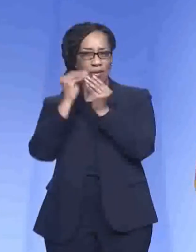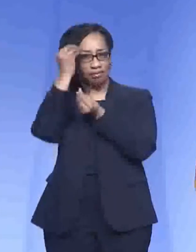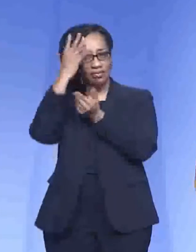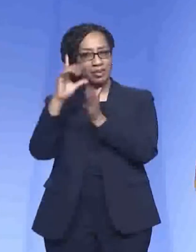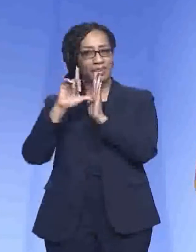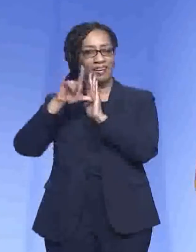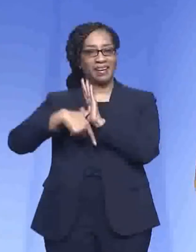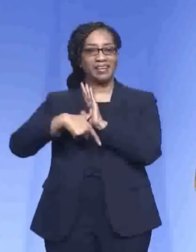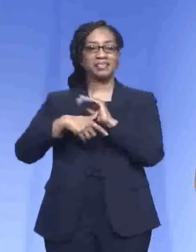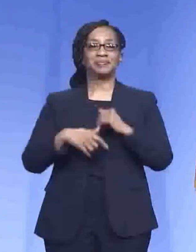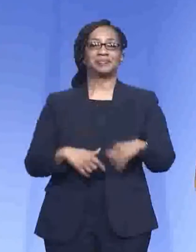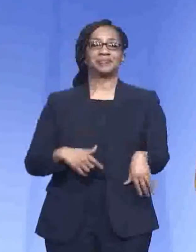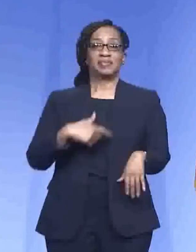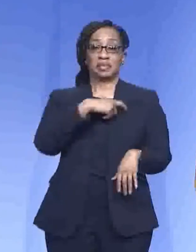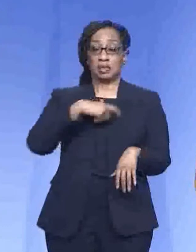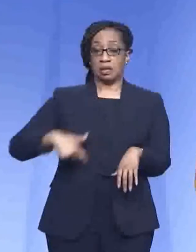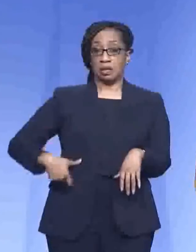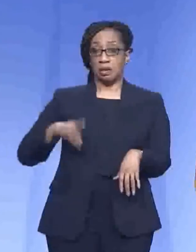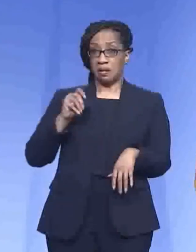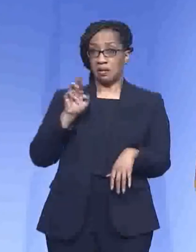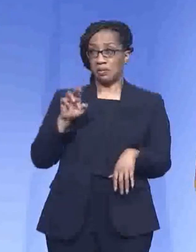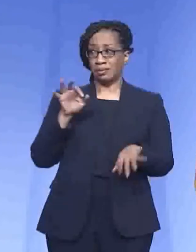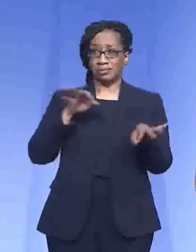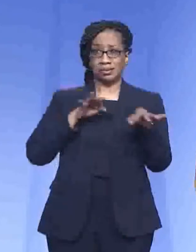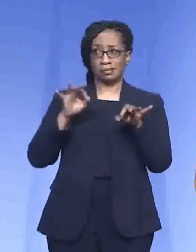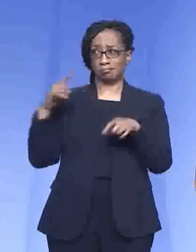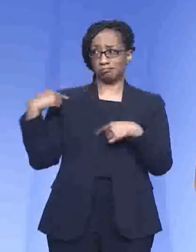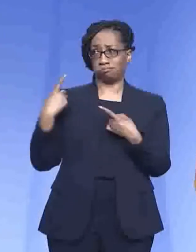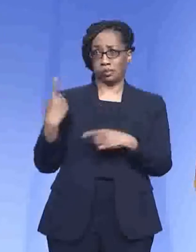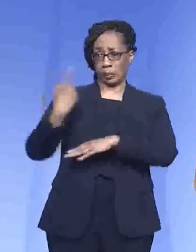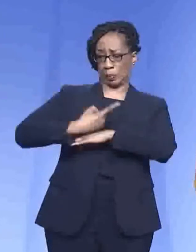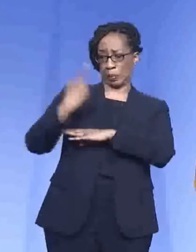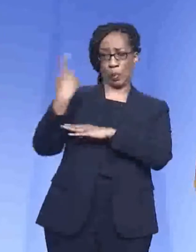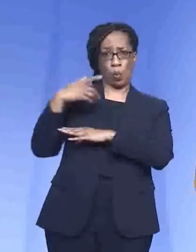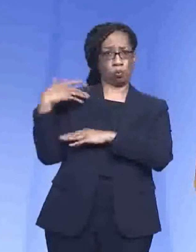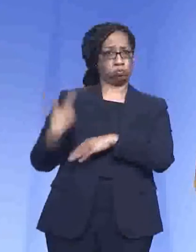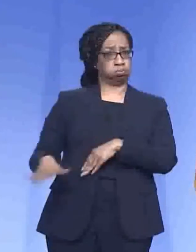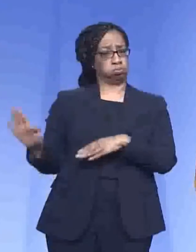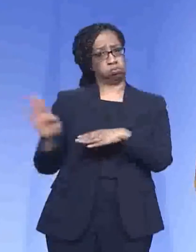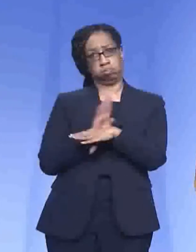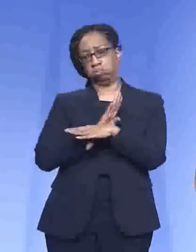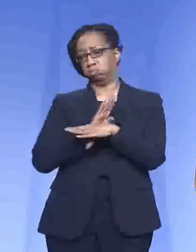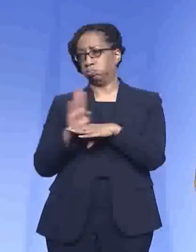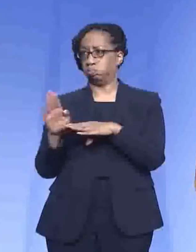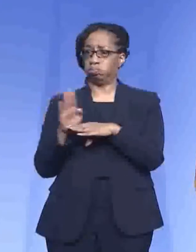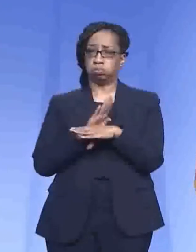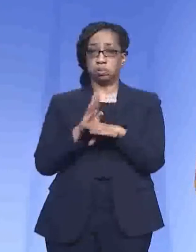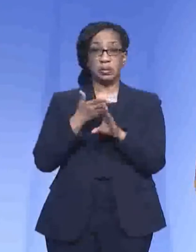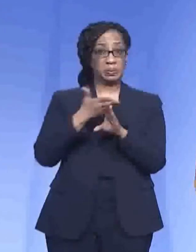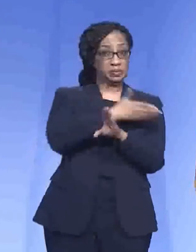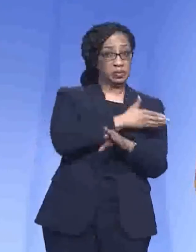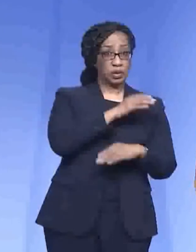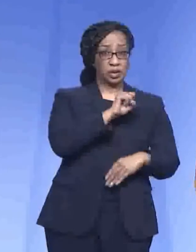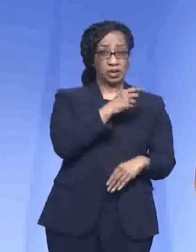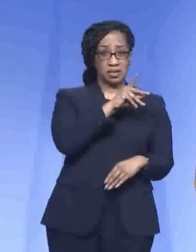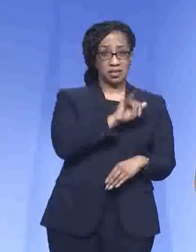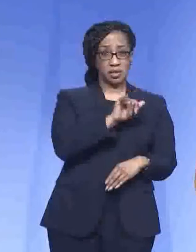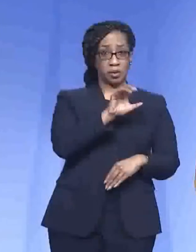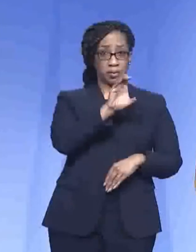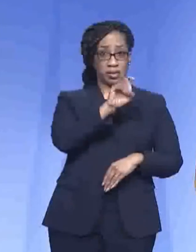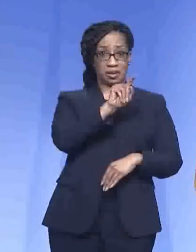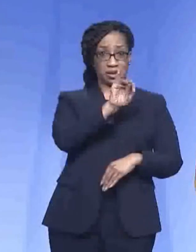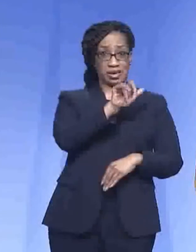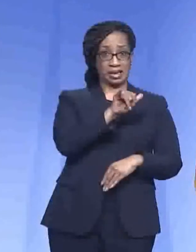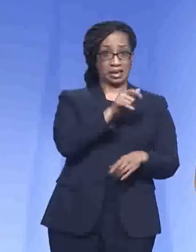As the mayor said, it's been a busy 24 hours, transitioning what is a demanding,